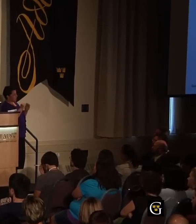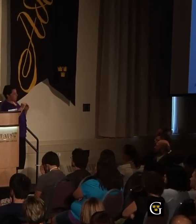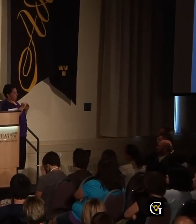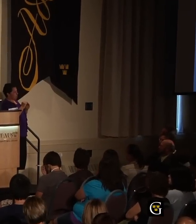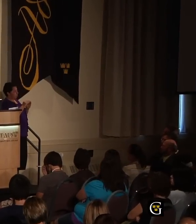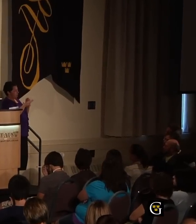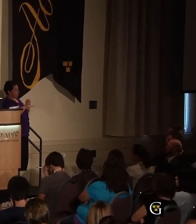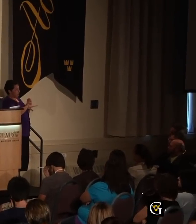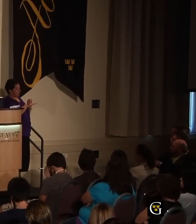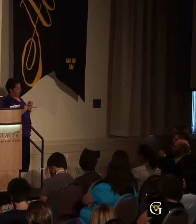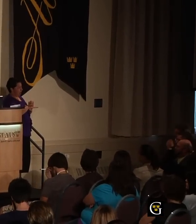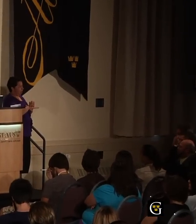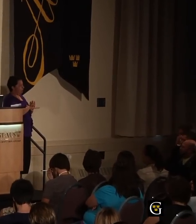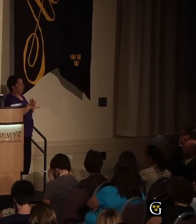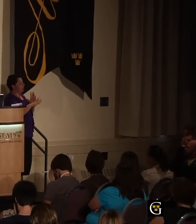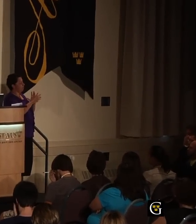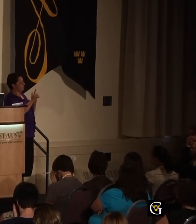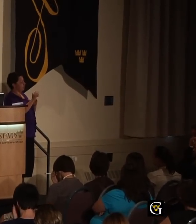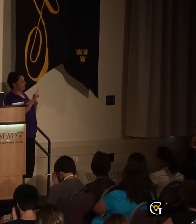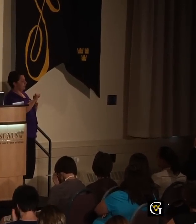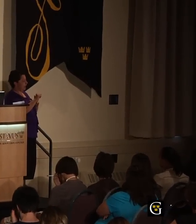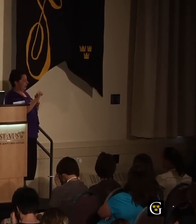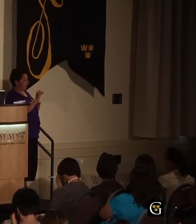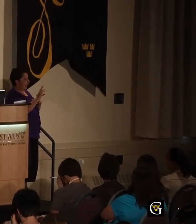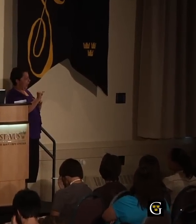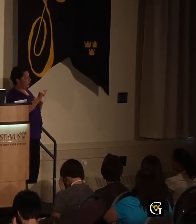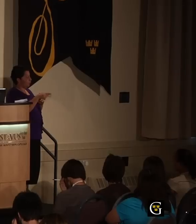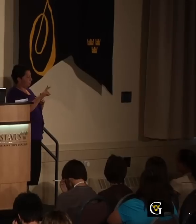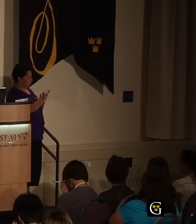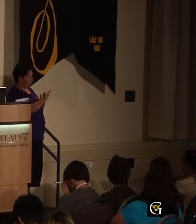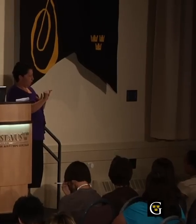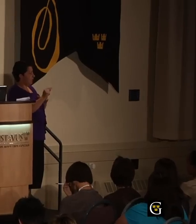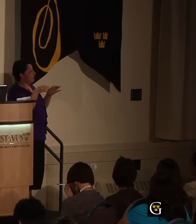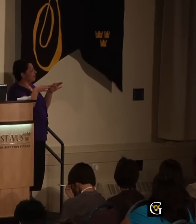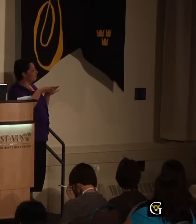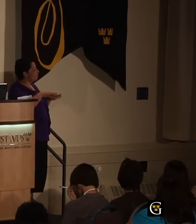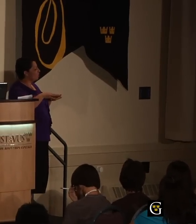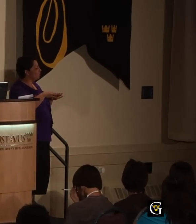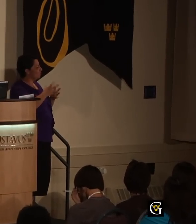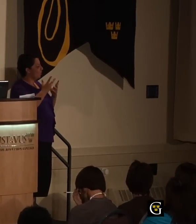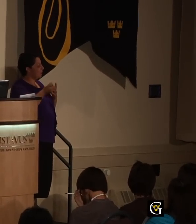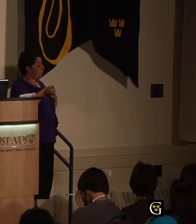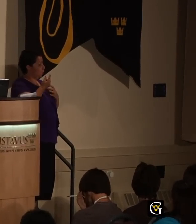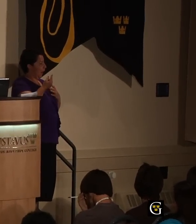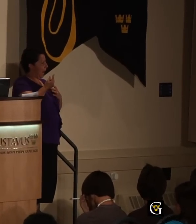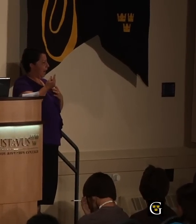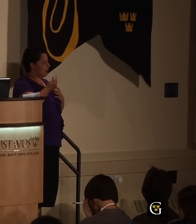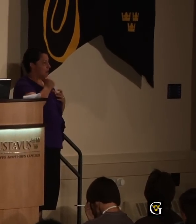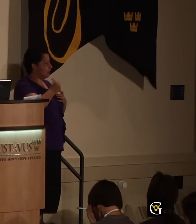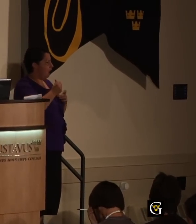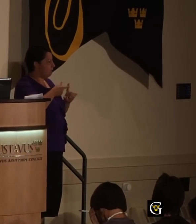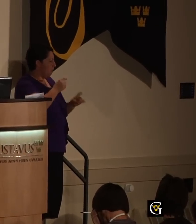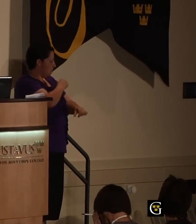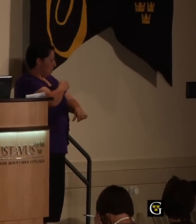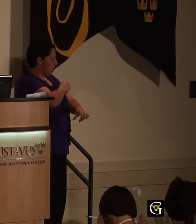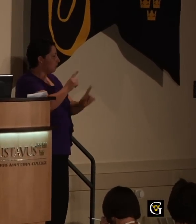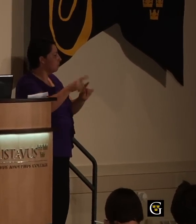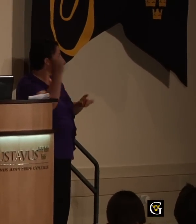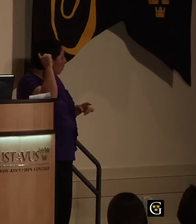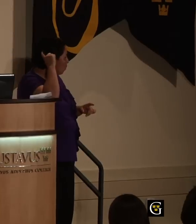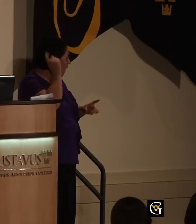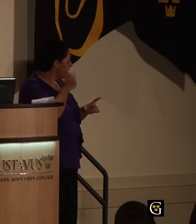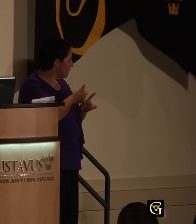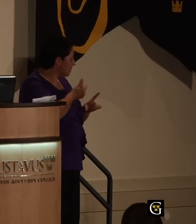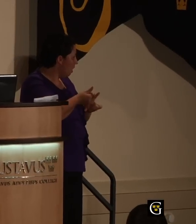Fundamental in that the instructions are being read not from the muscles, but from the brain itself, the origin of